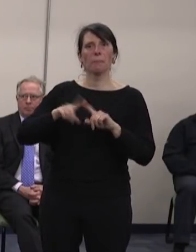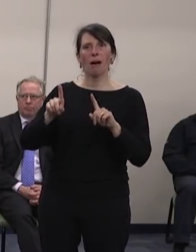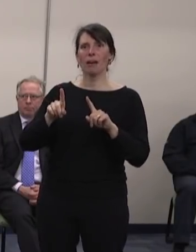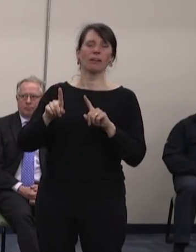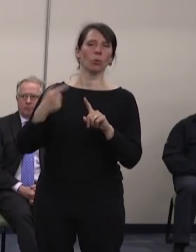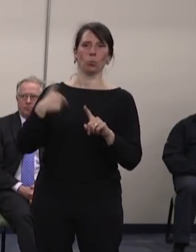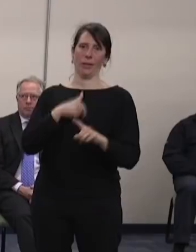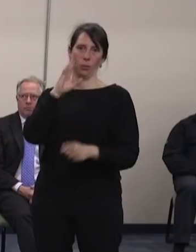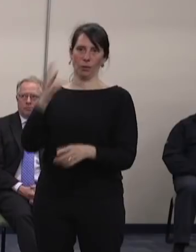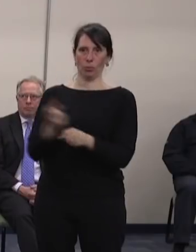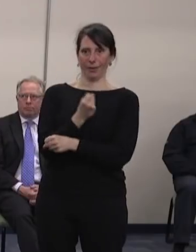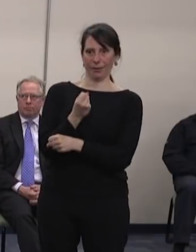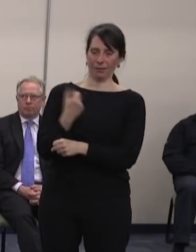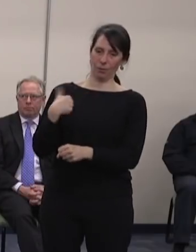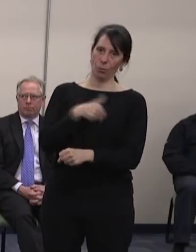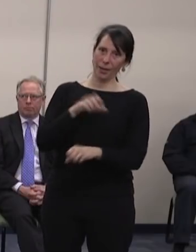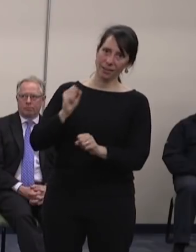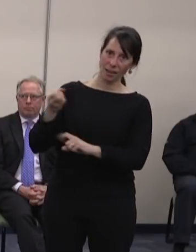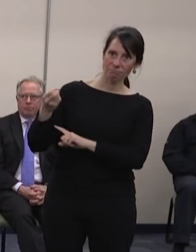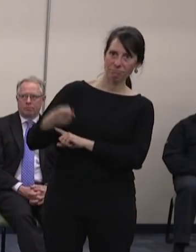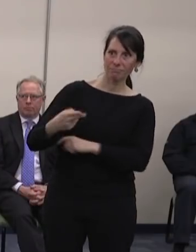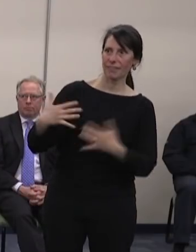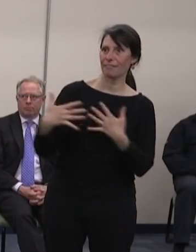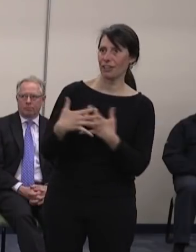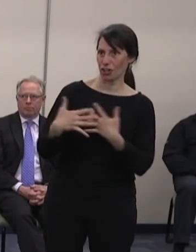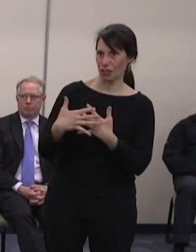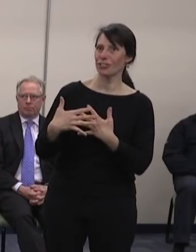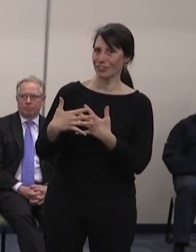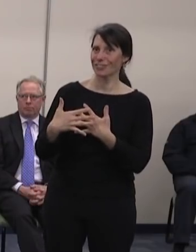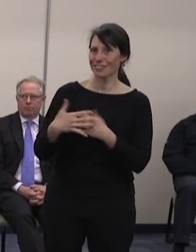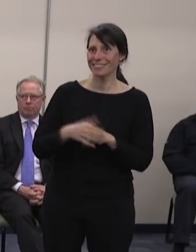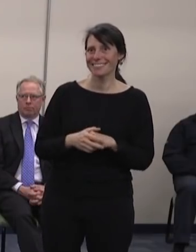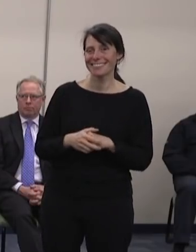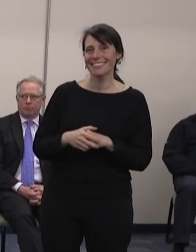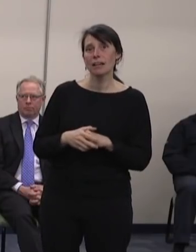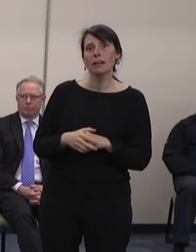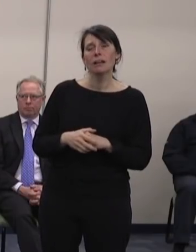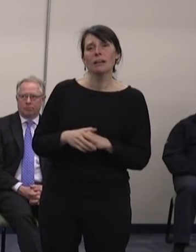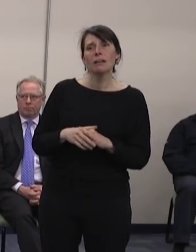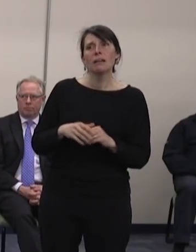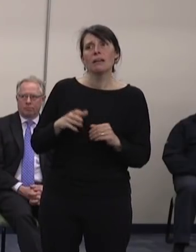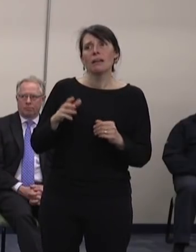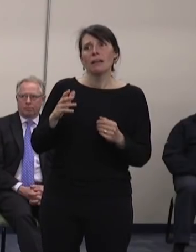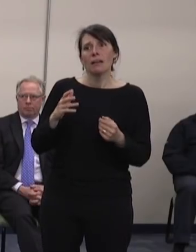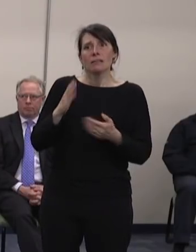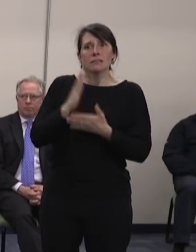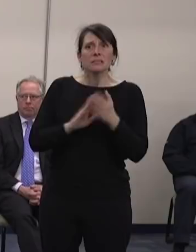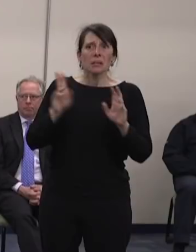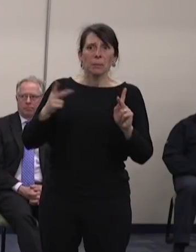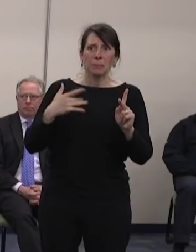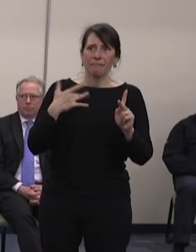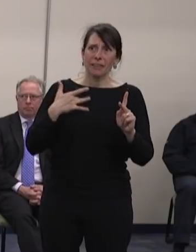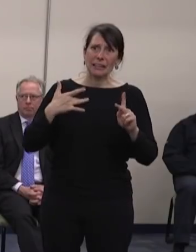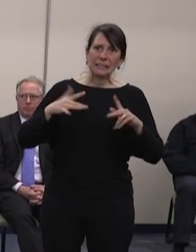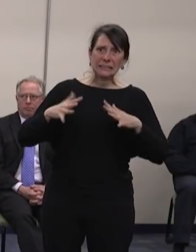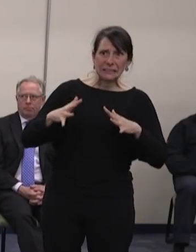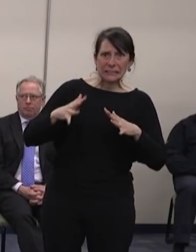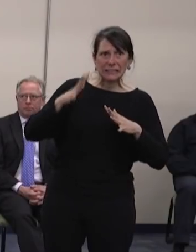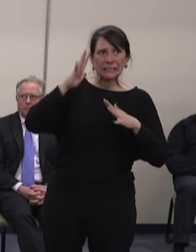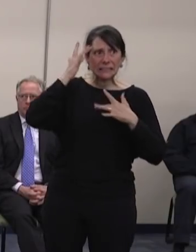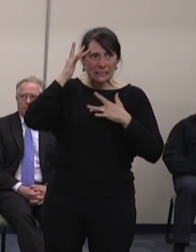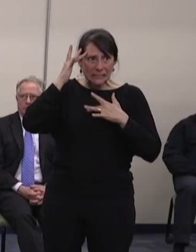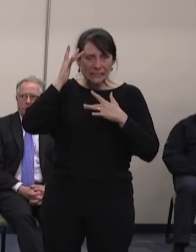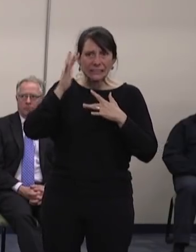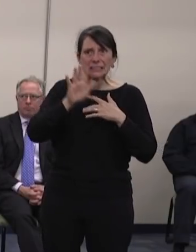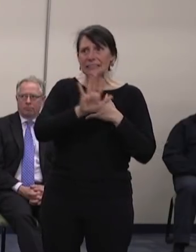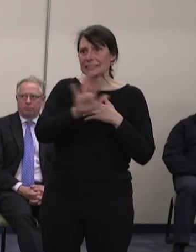word. We are stronger than fear. To those unnecessarily sowing seeds of anxiety, I ask you to